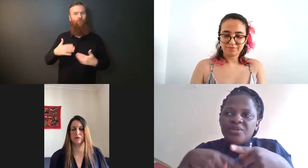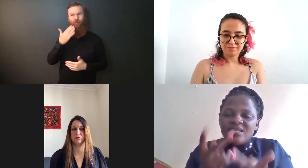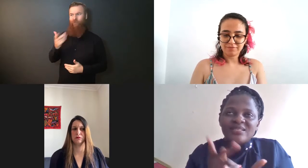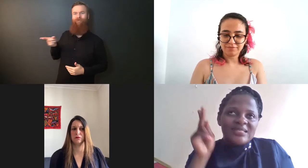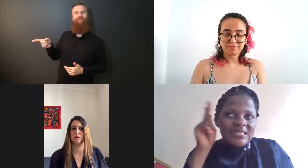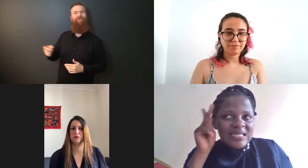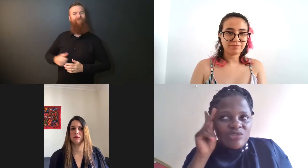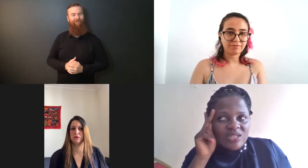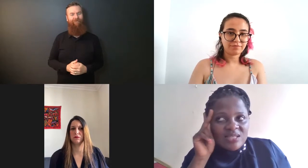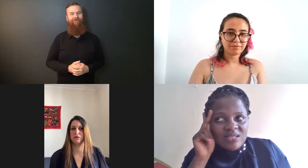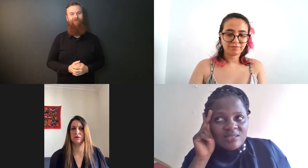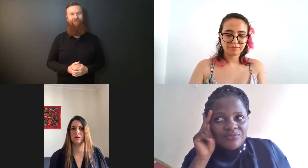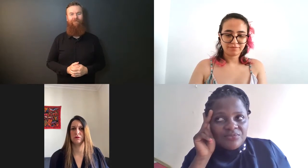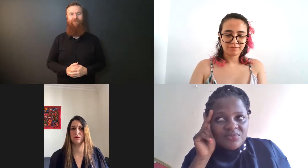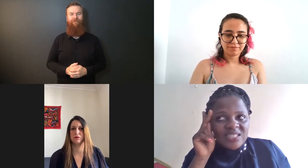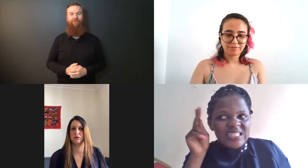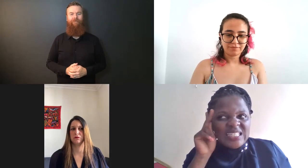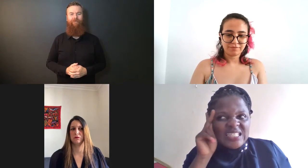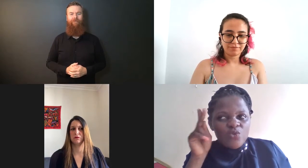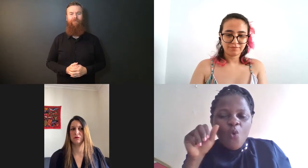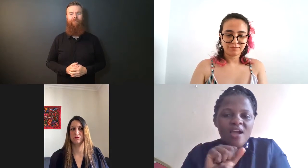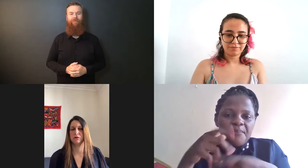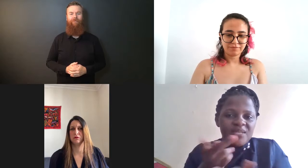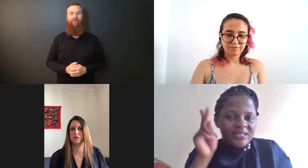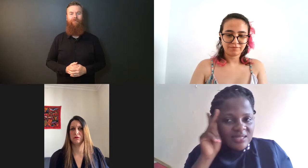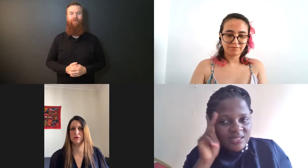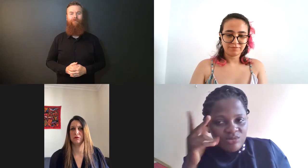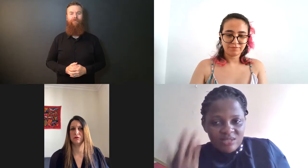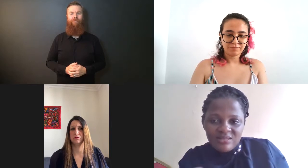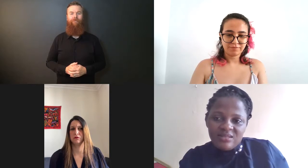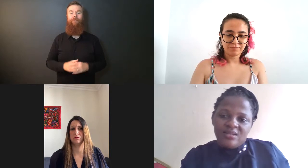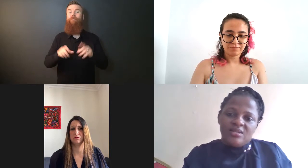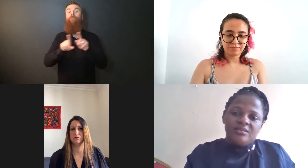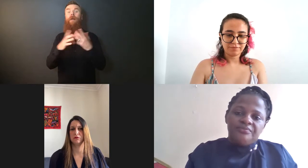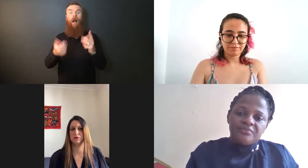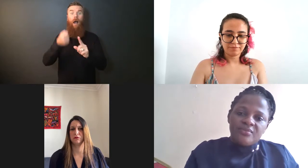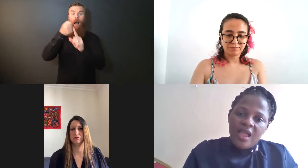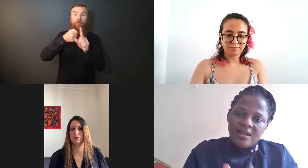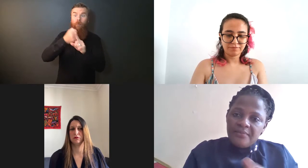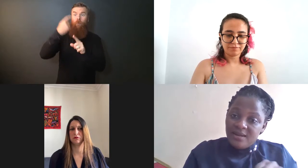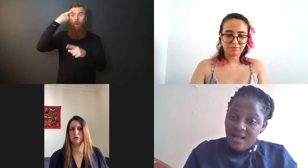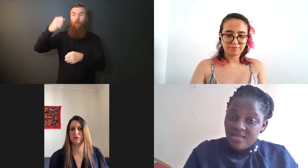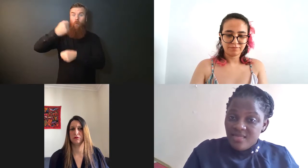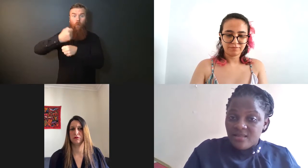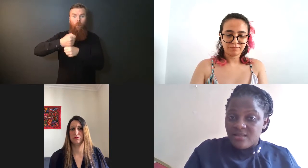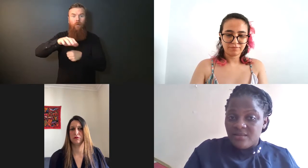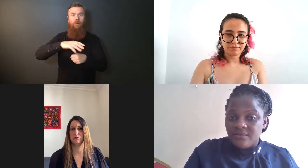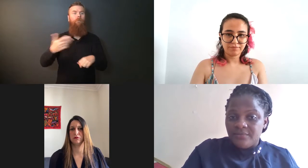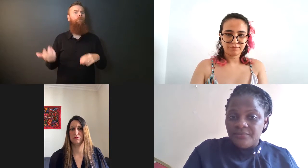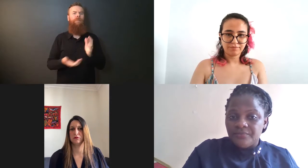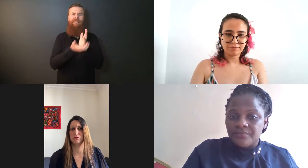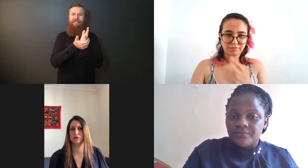more in the areas at the workplaces, the skills at the workplaces, and